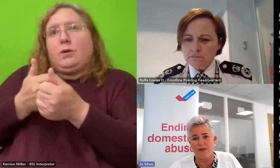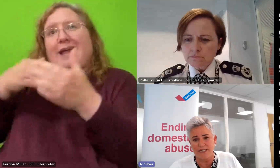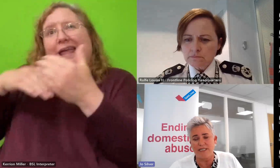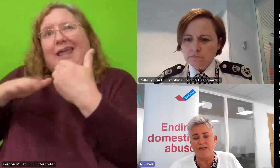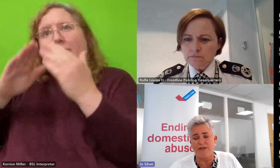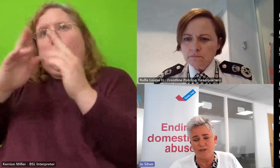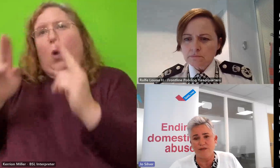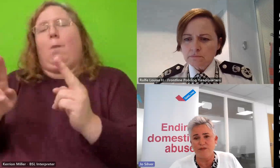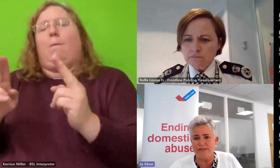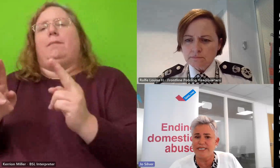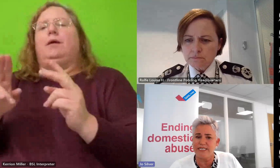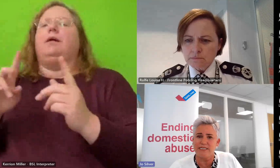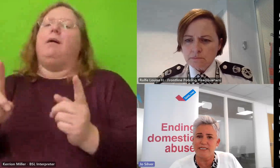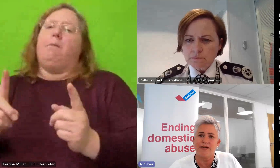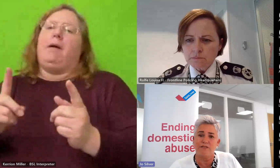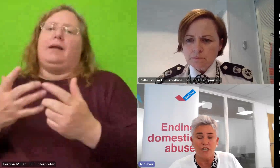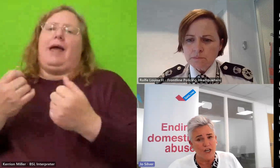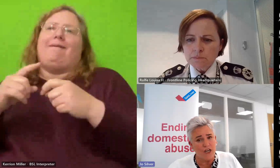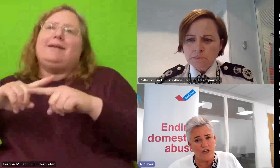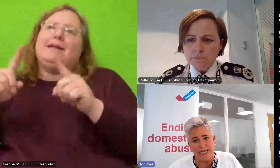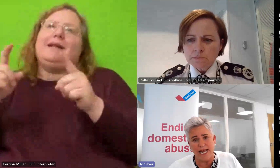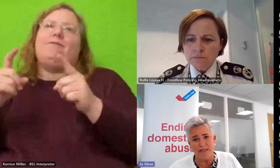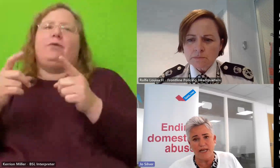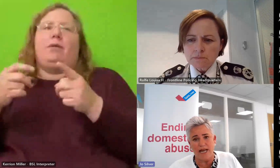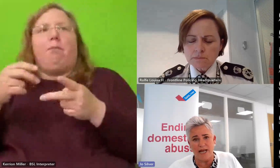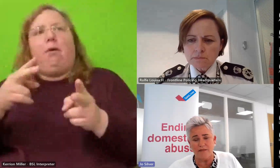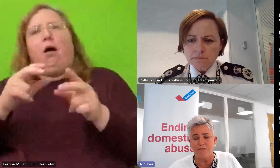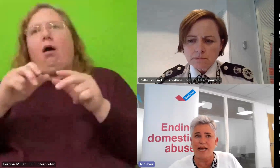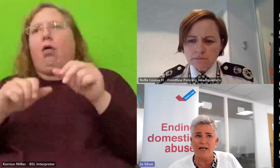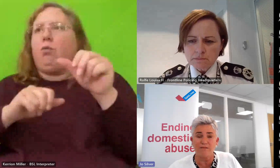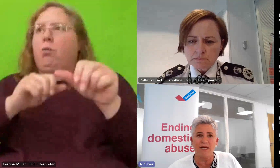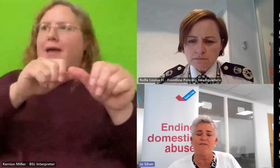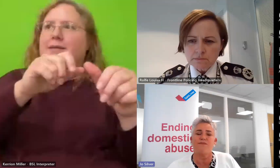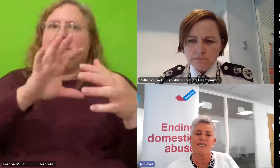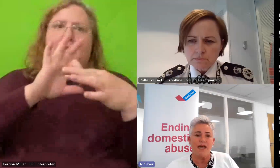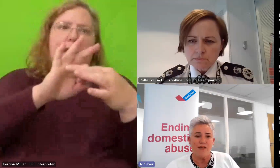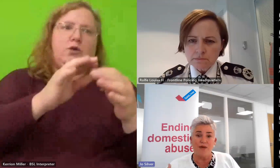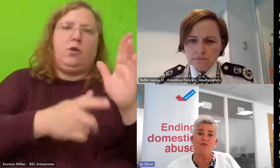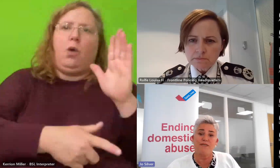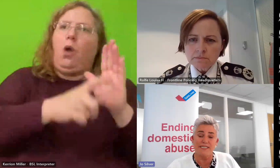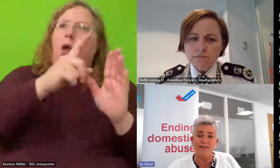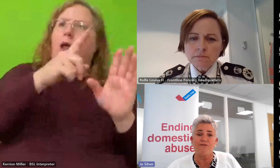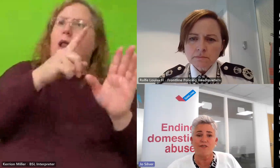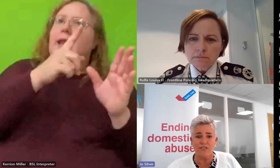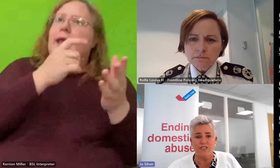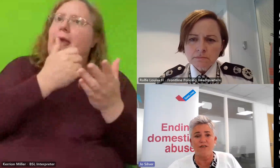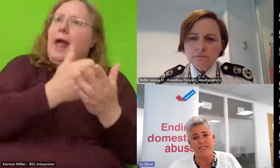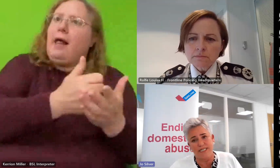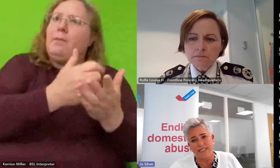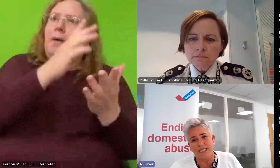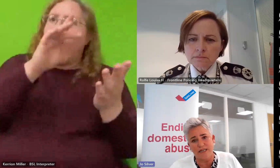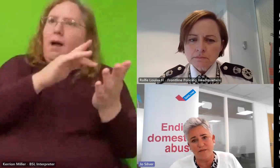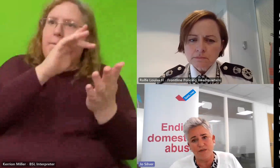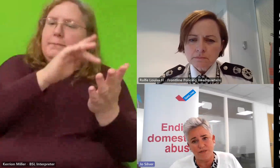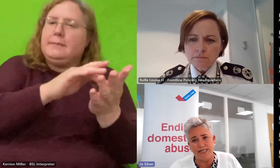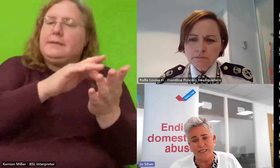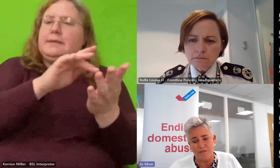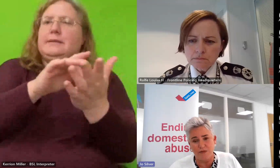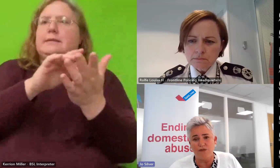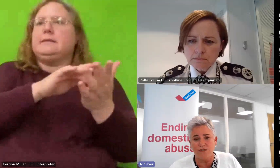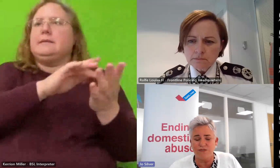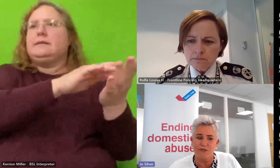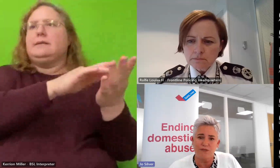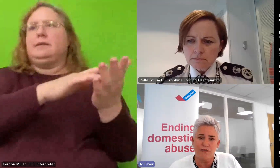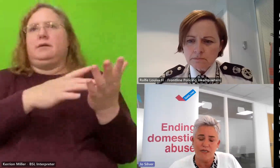care pathways in local communities around early help hubs. There will be different services that can